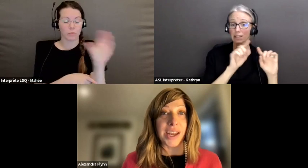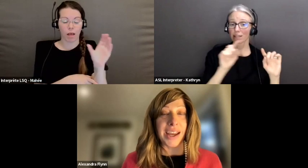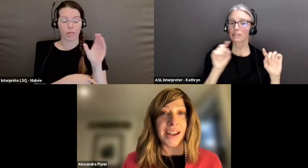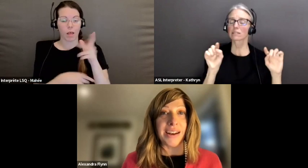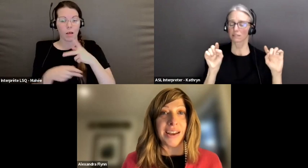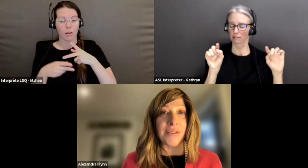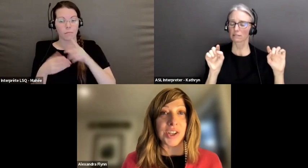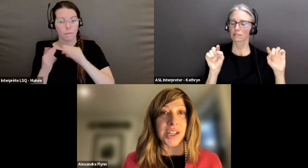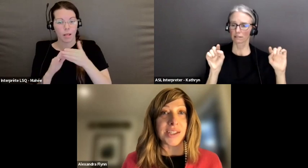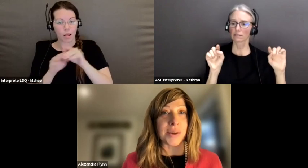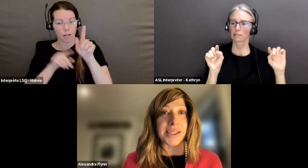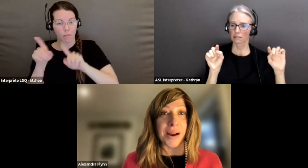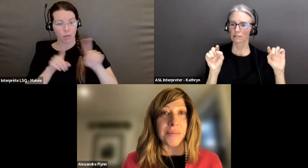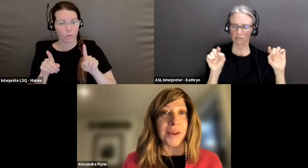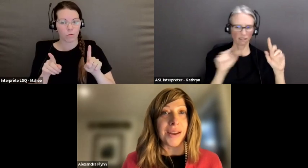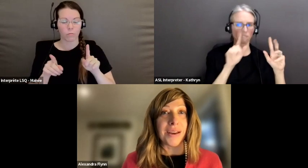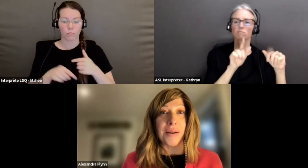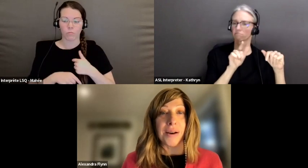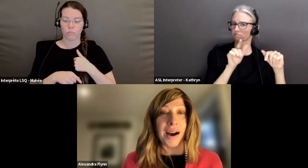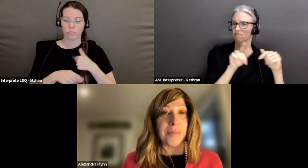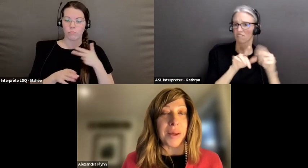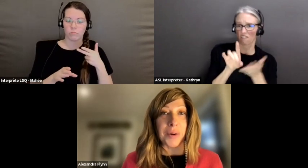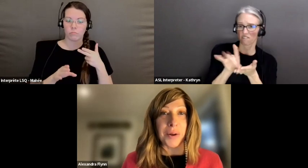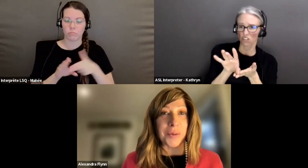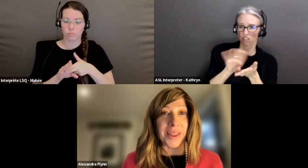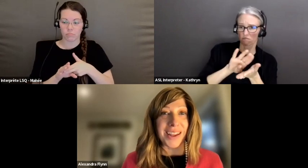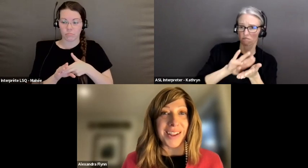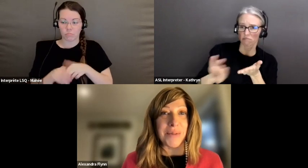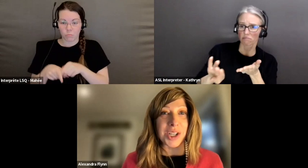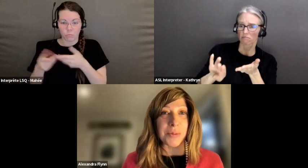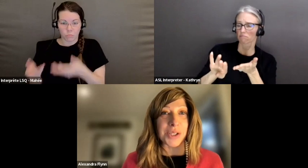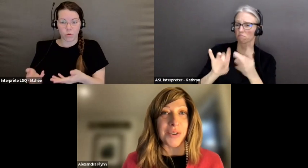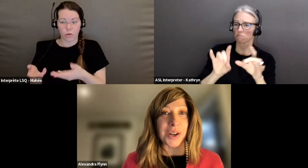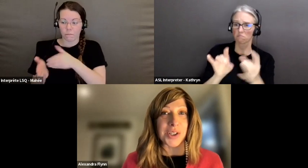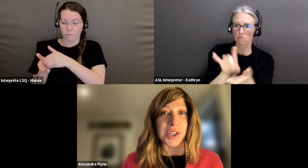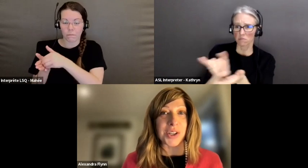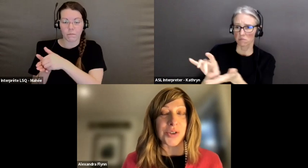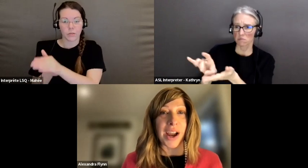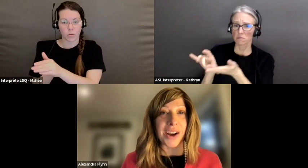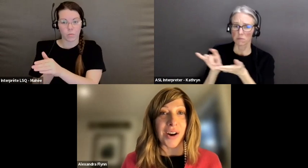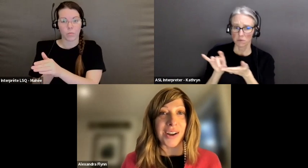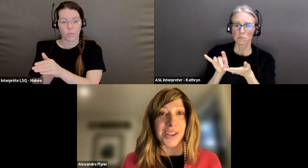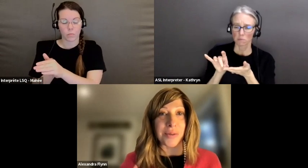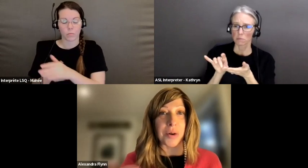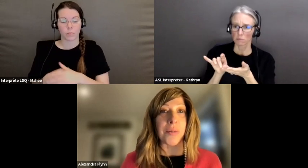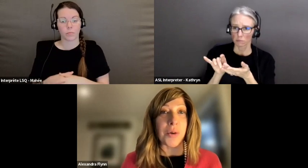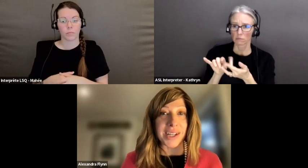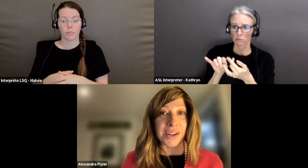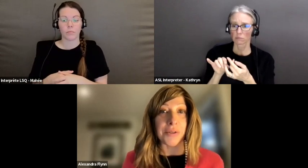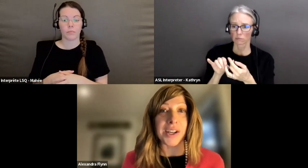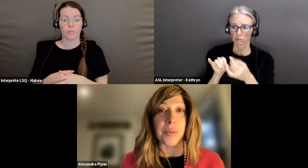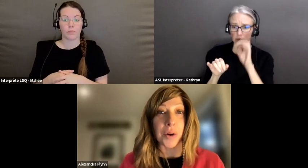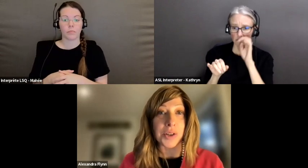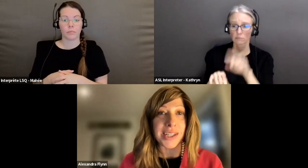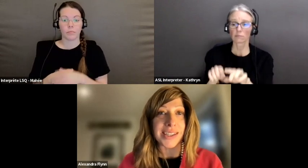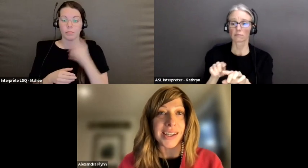engaged in evictions, with some people within municipal spheres trying to promote